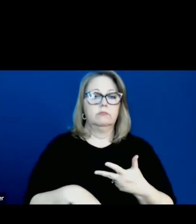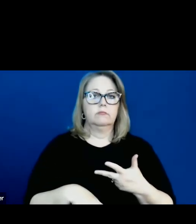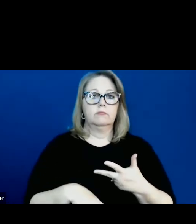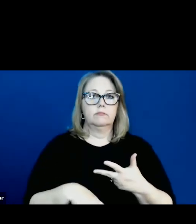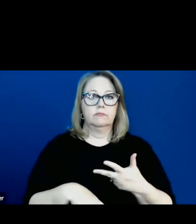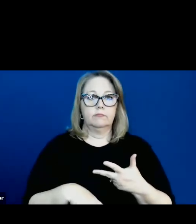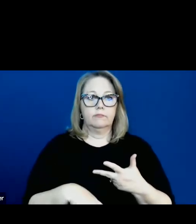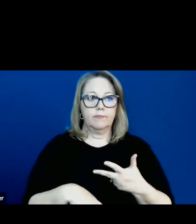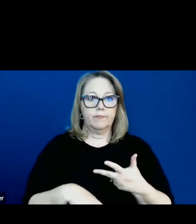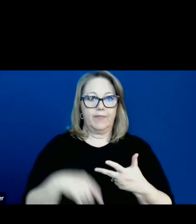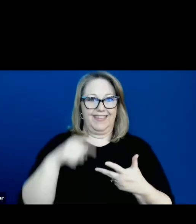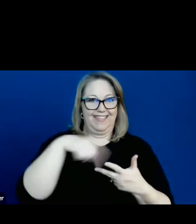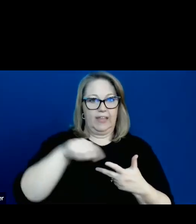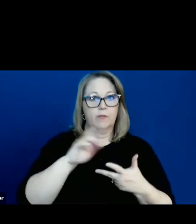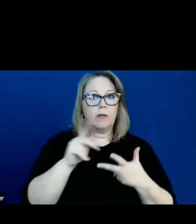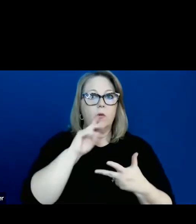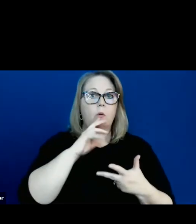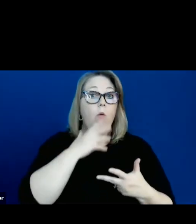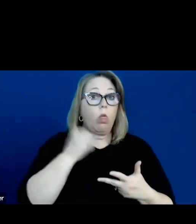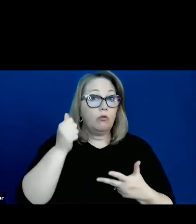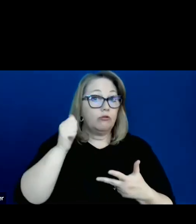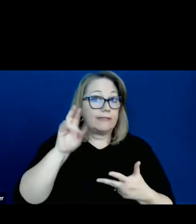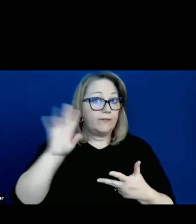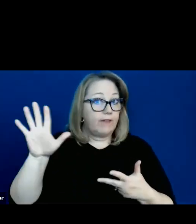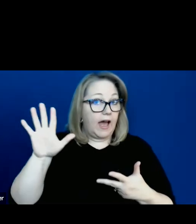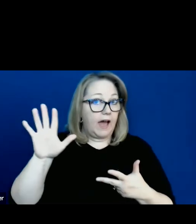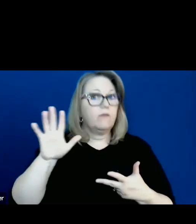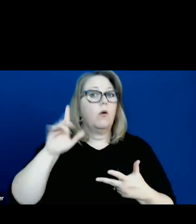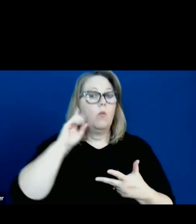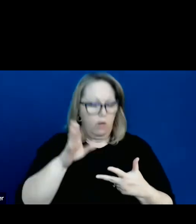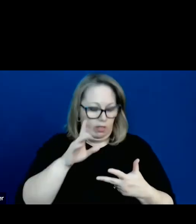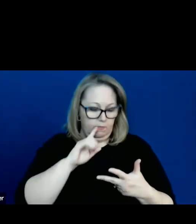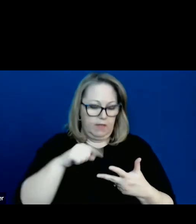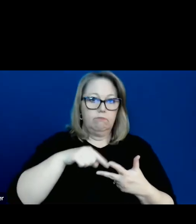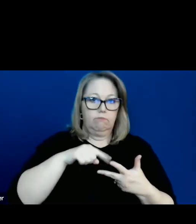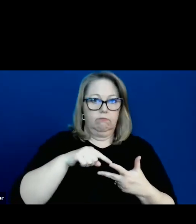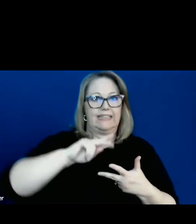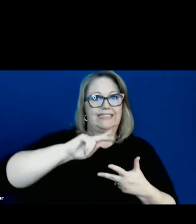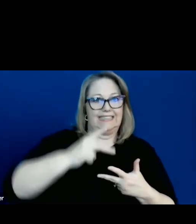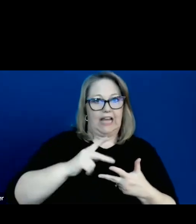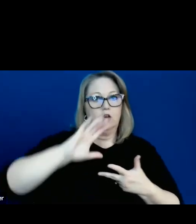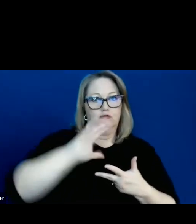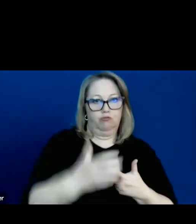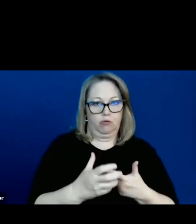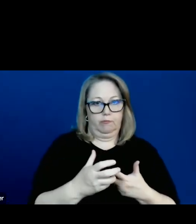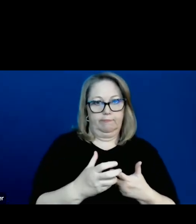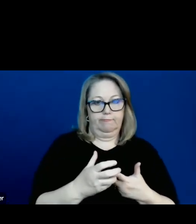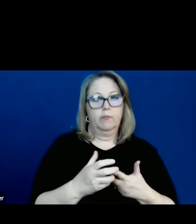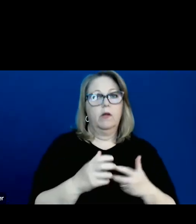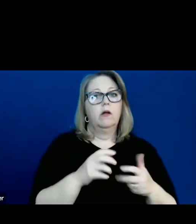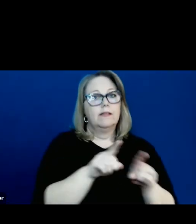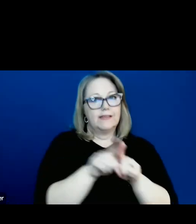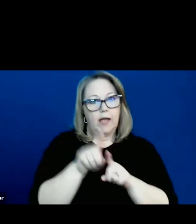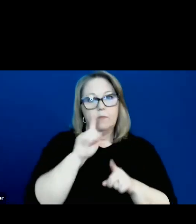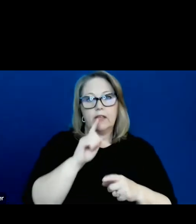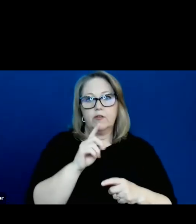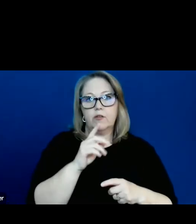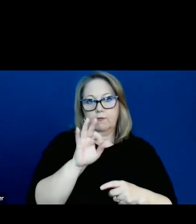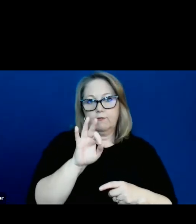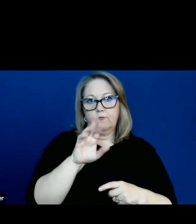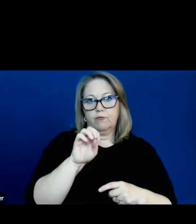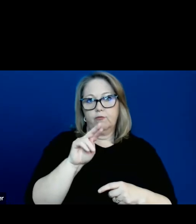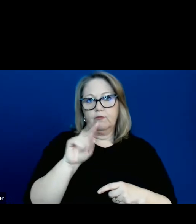These Nevadans will be vaccinated concurrently with the first group of Nevada's frontline essential workers. The list of tier